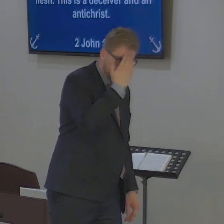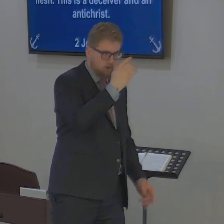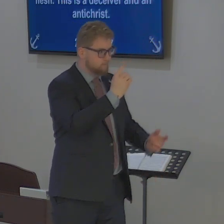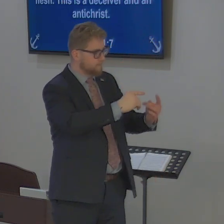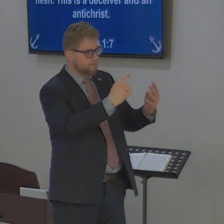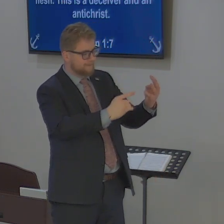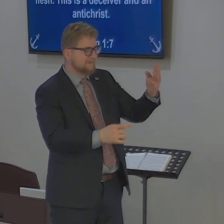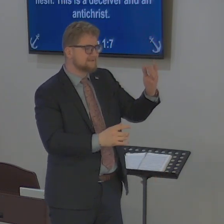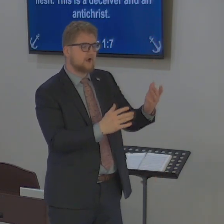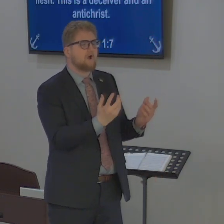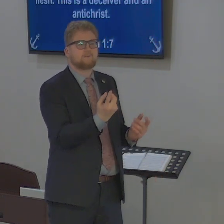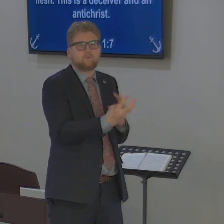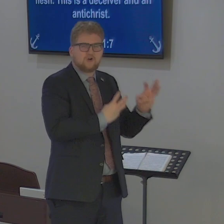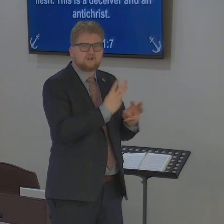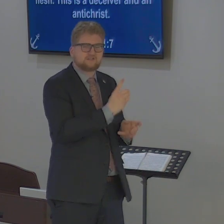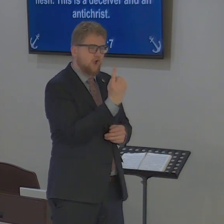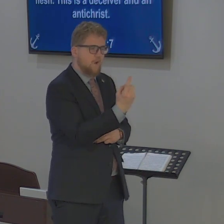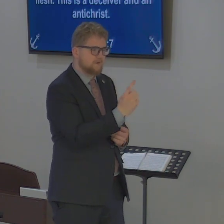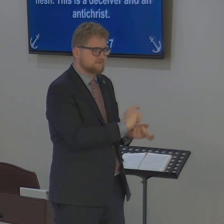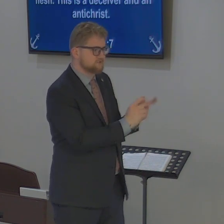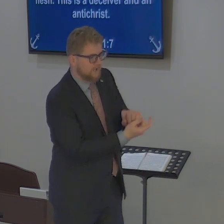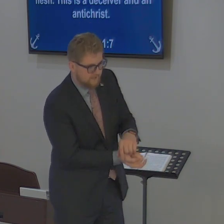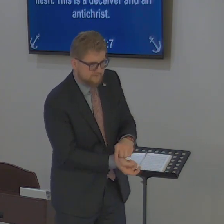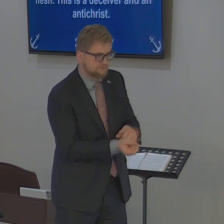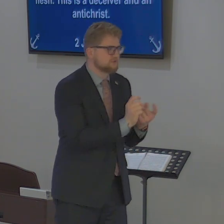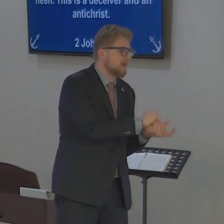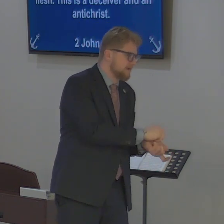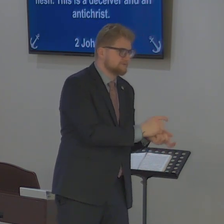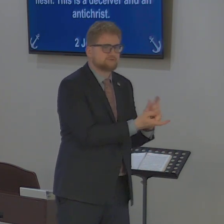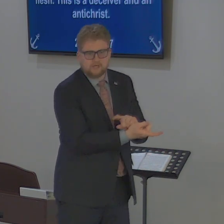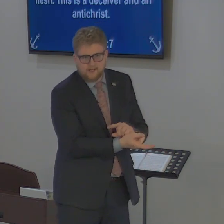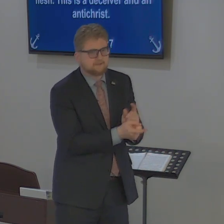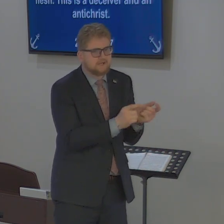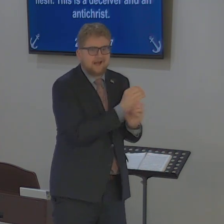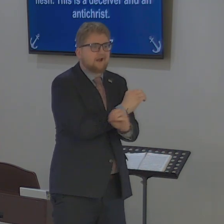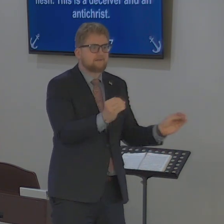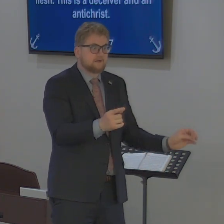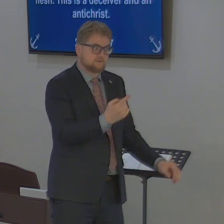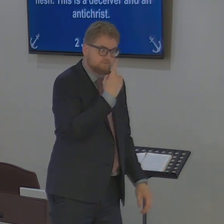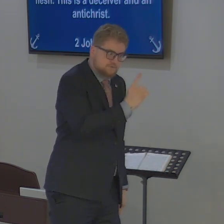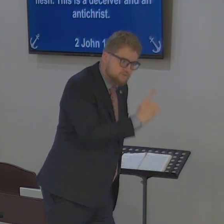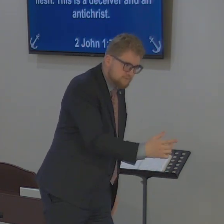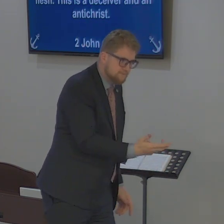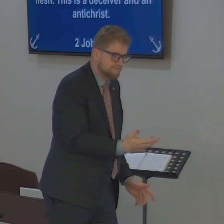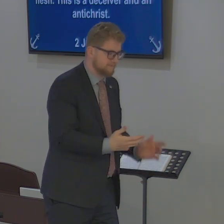these things, but it's interesting to me that, somebody will put